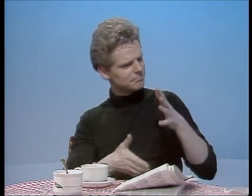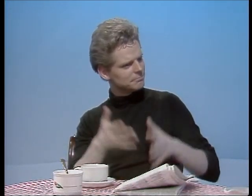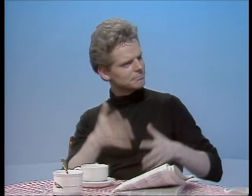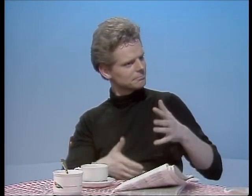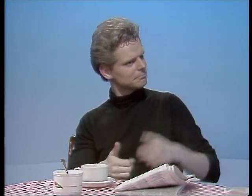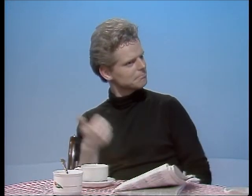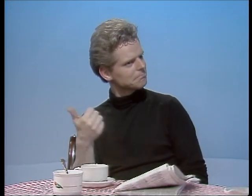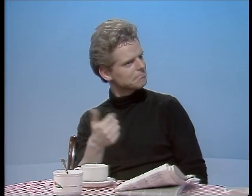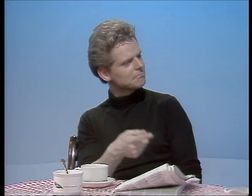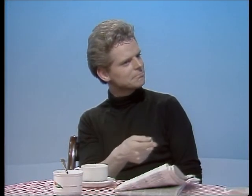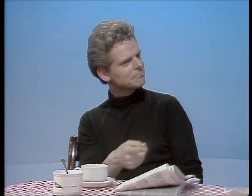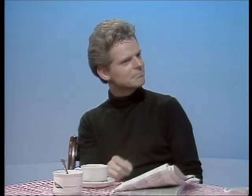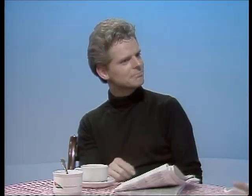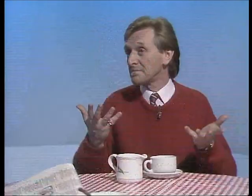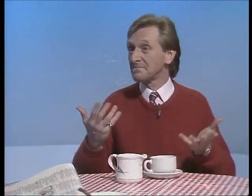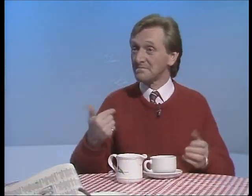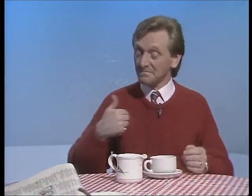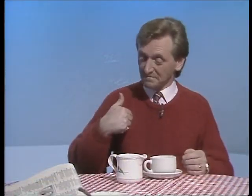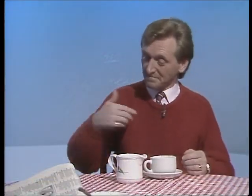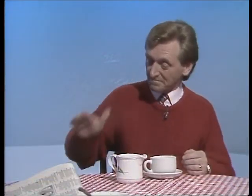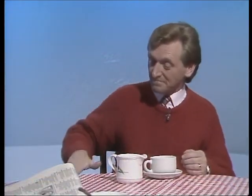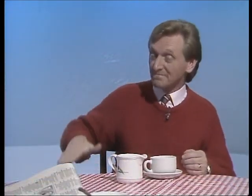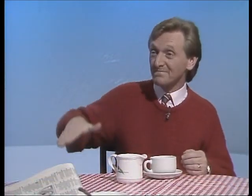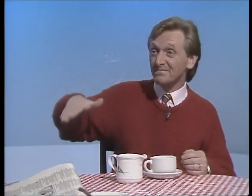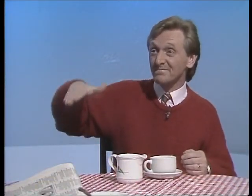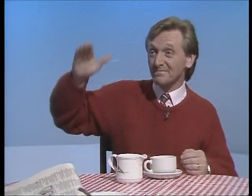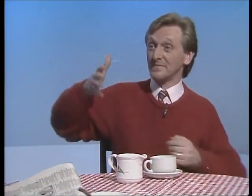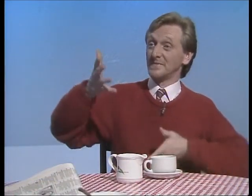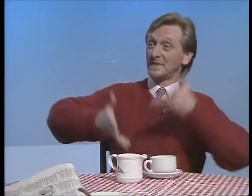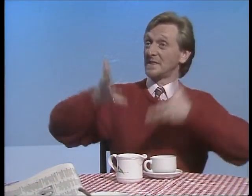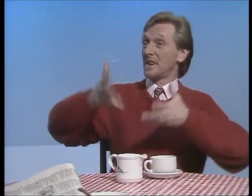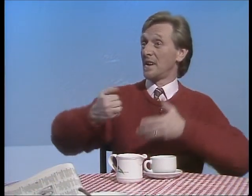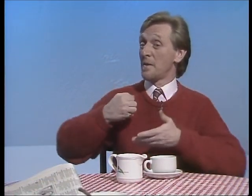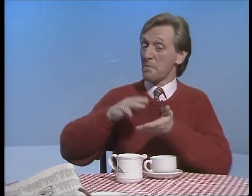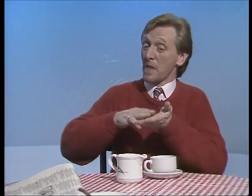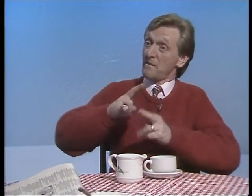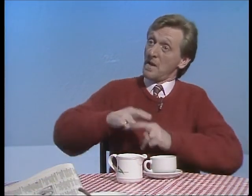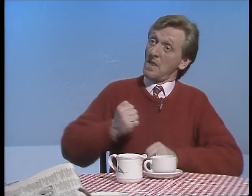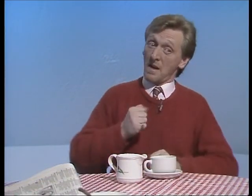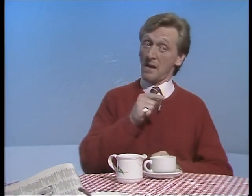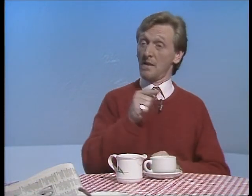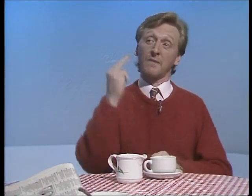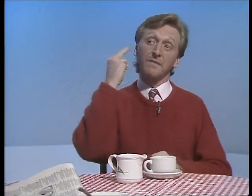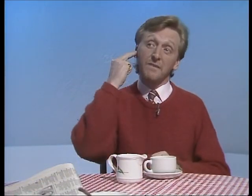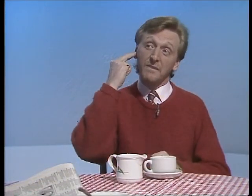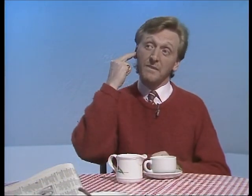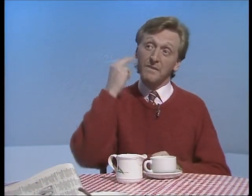You sign really well. Well, I grew up with sign language. Both of my parents are deaf.